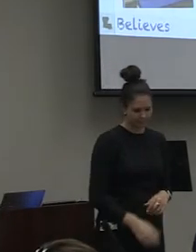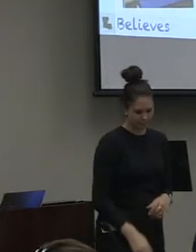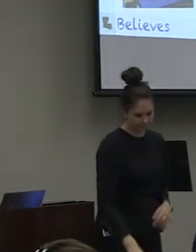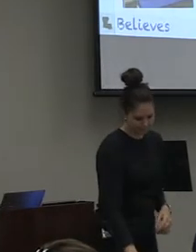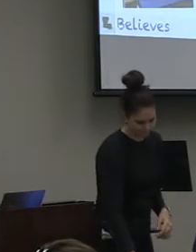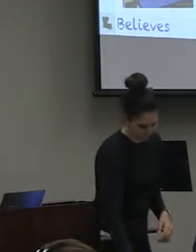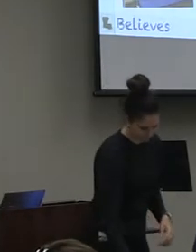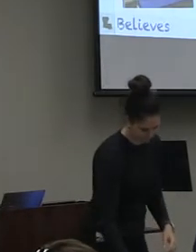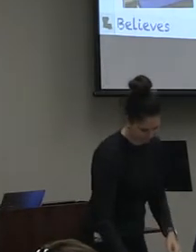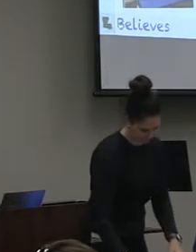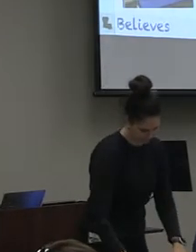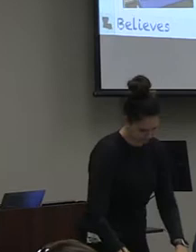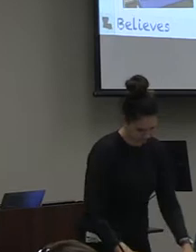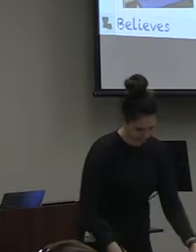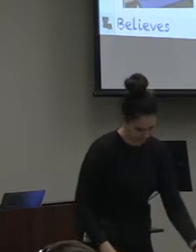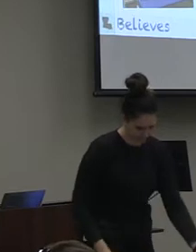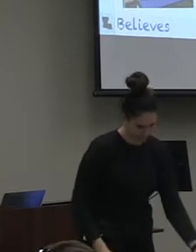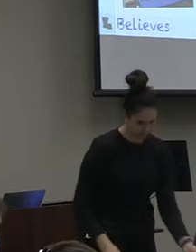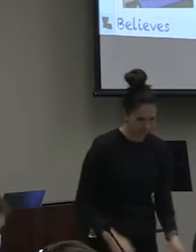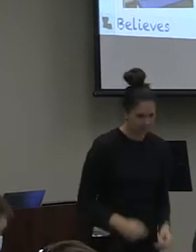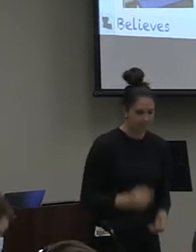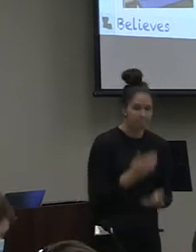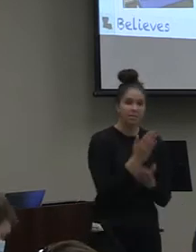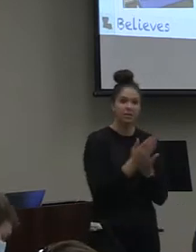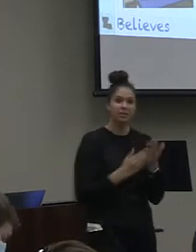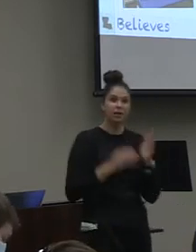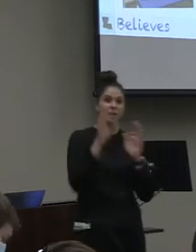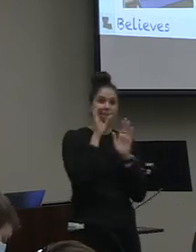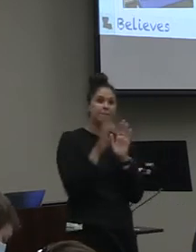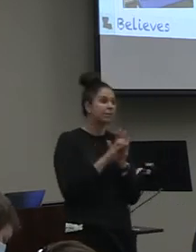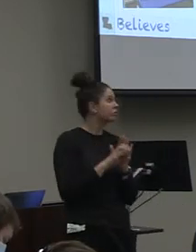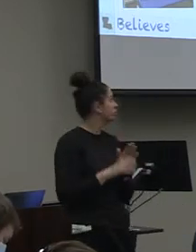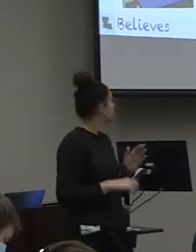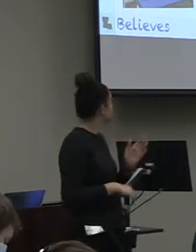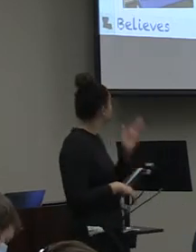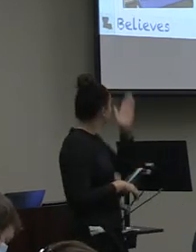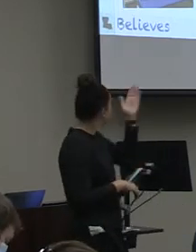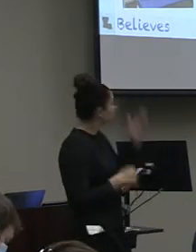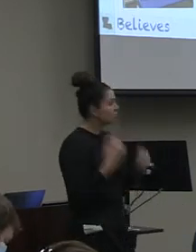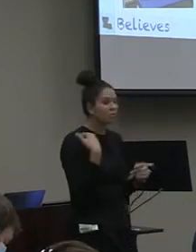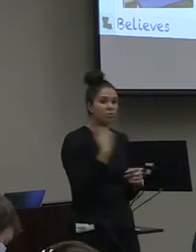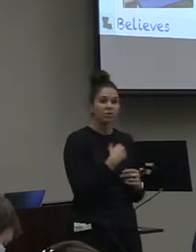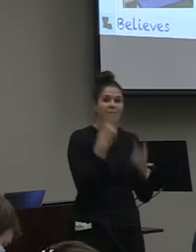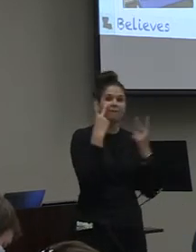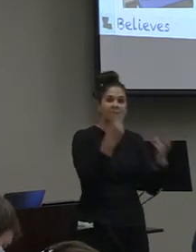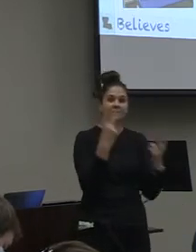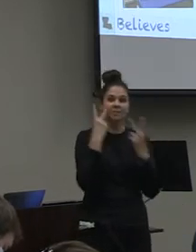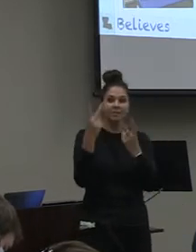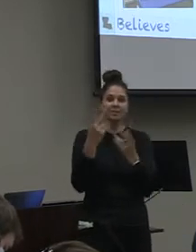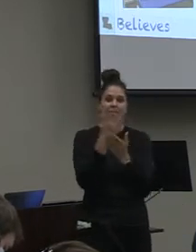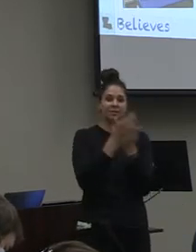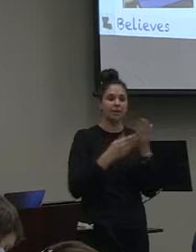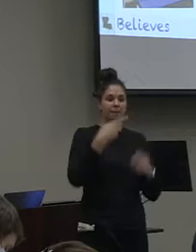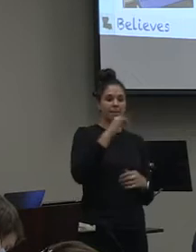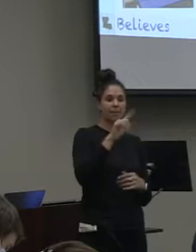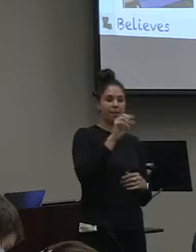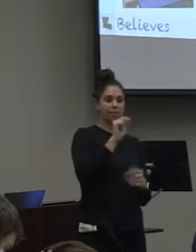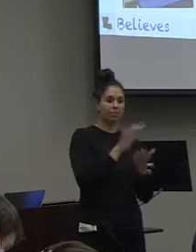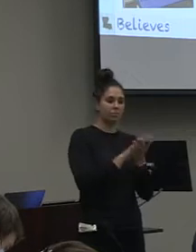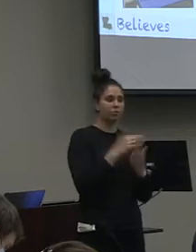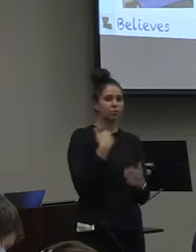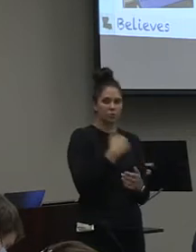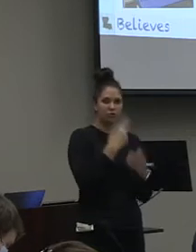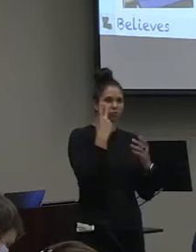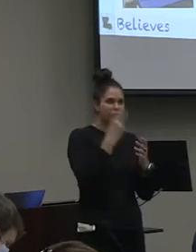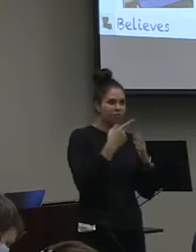So just a couple pictures that we took last year while visiting some of our pilot schools. And some of the shifts that we began